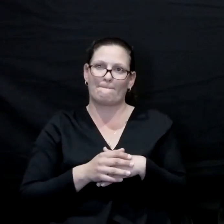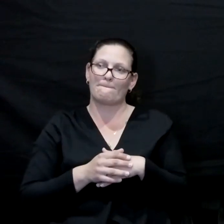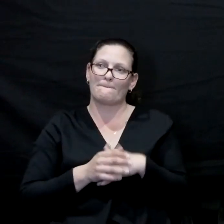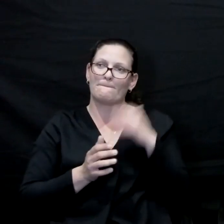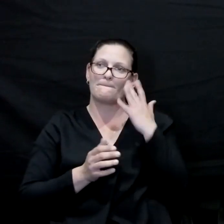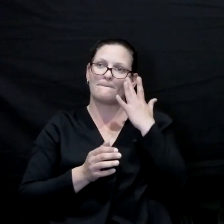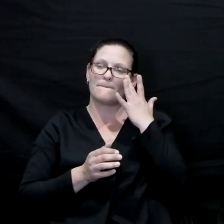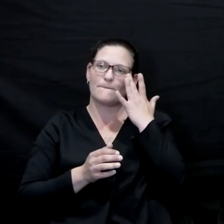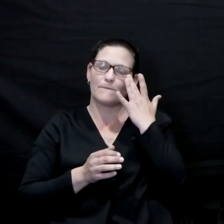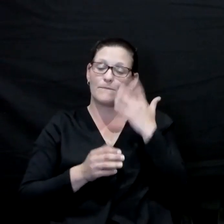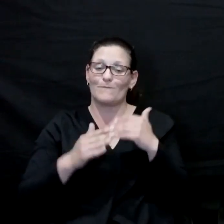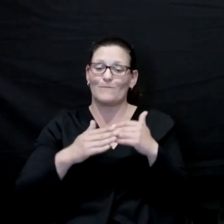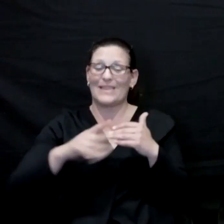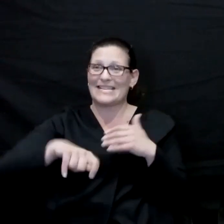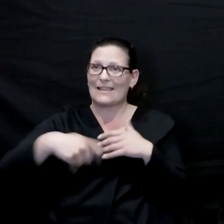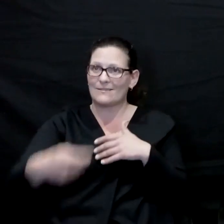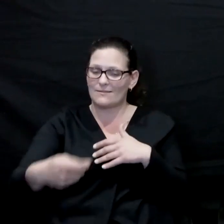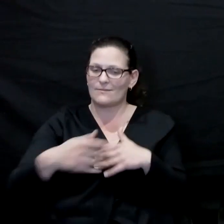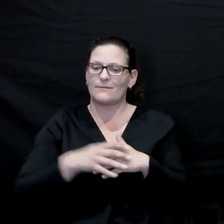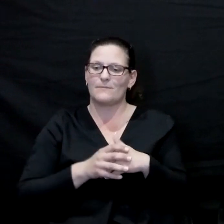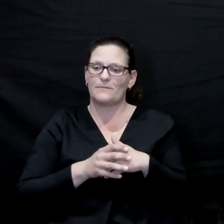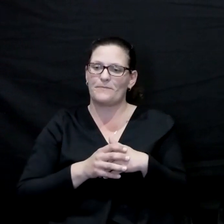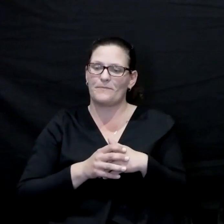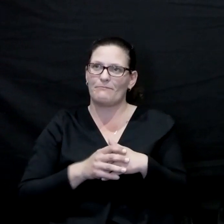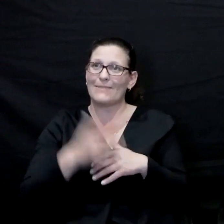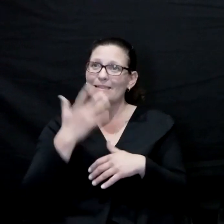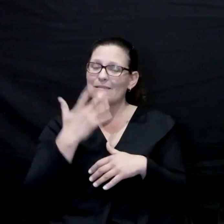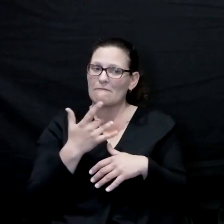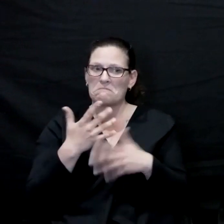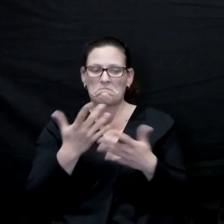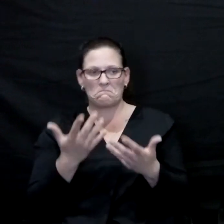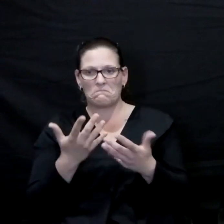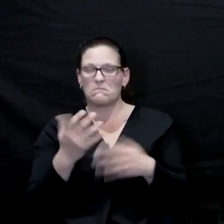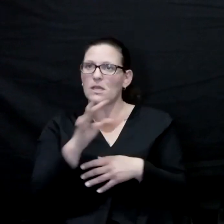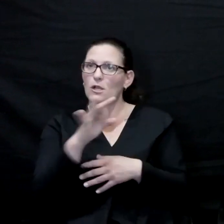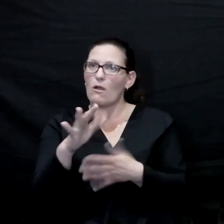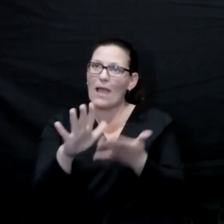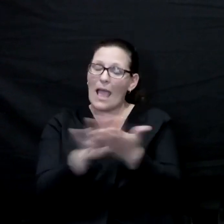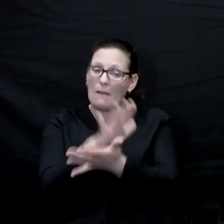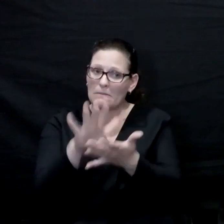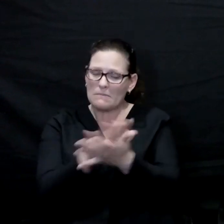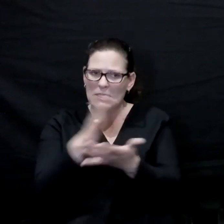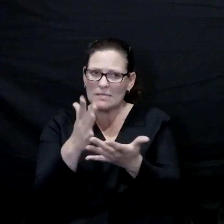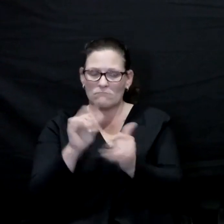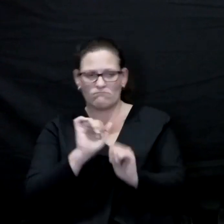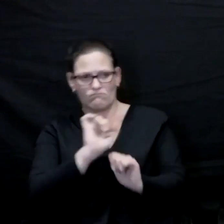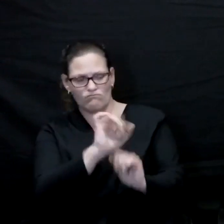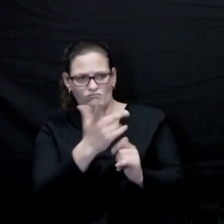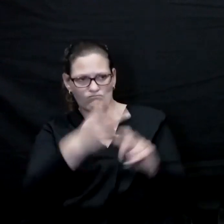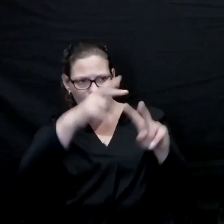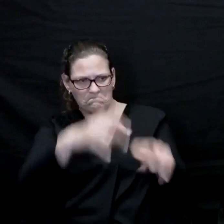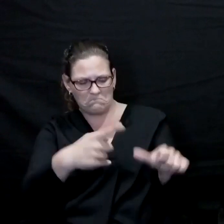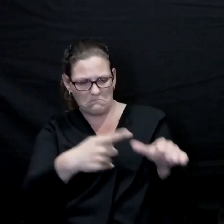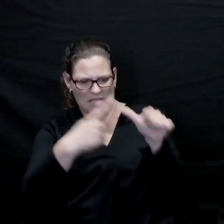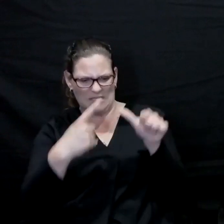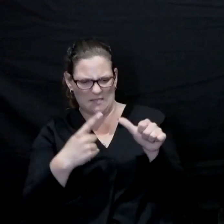the next stage is, if you're not happy with your complaint being investigated, or you don't feel